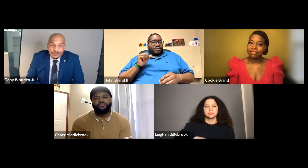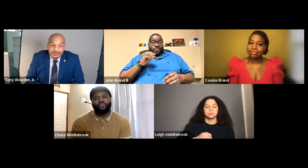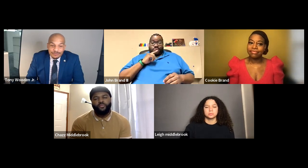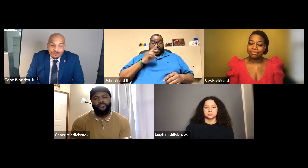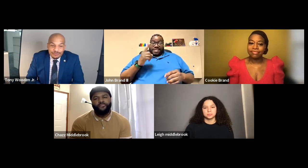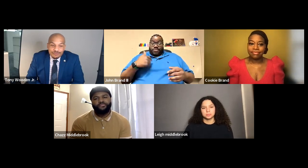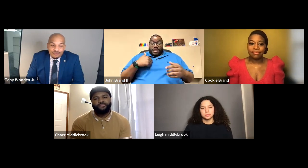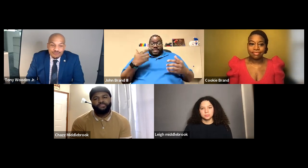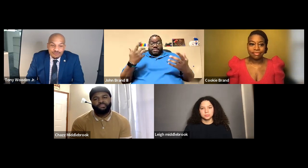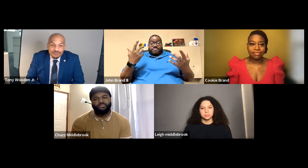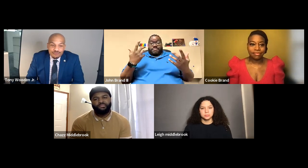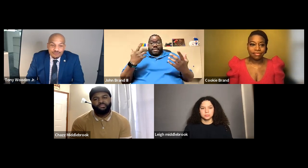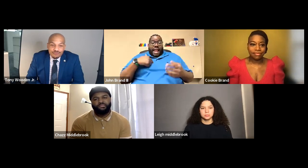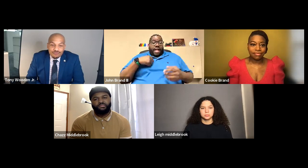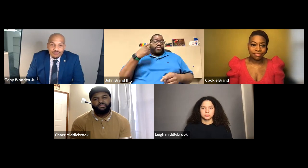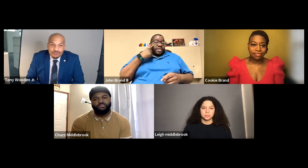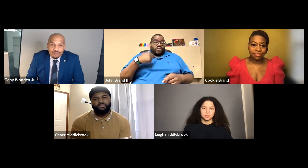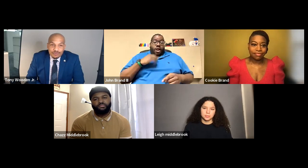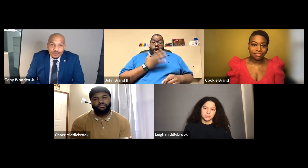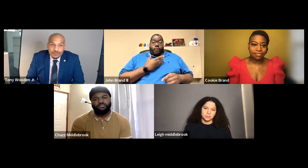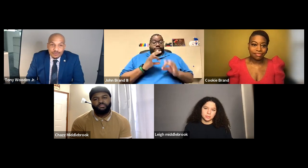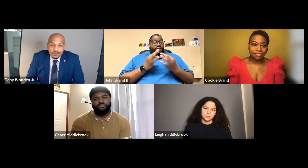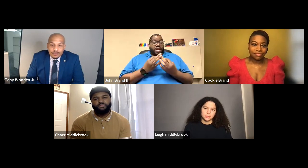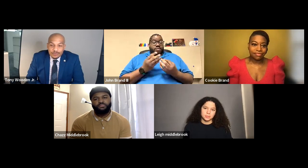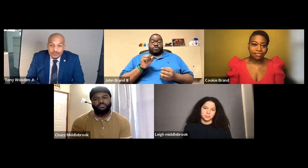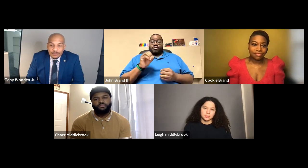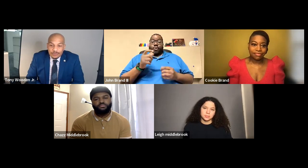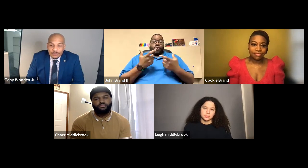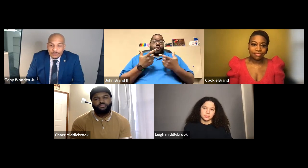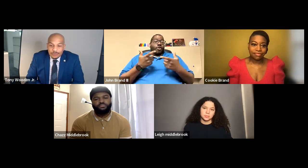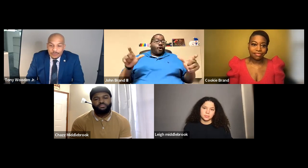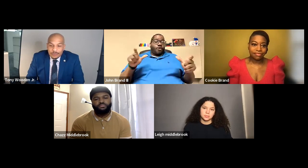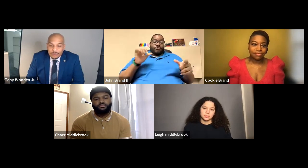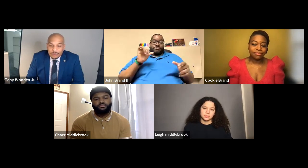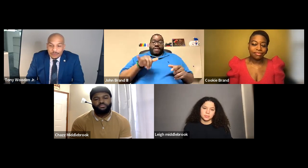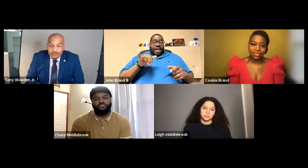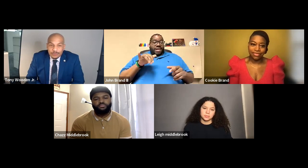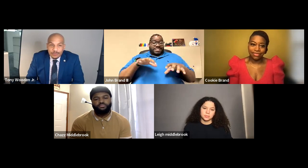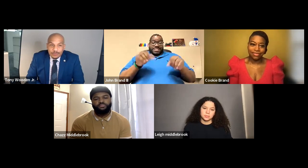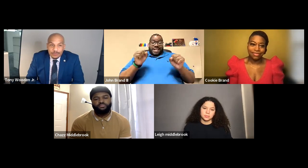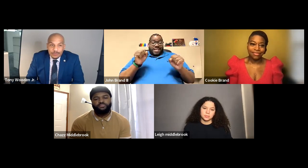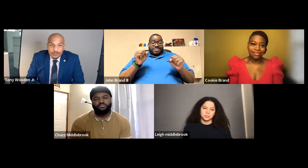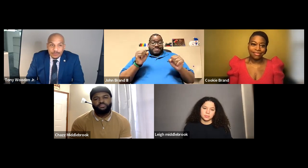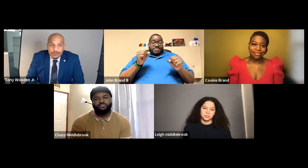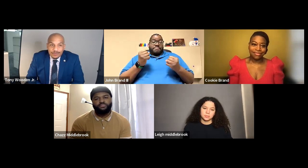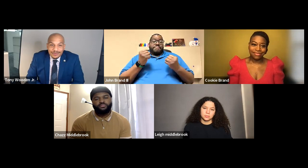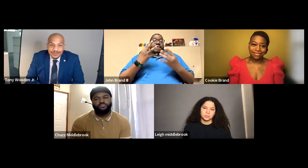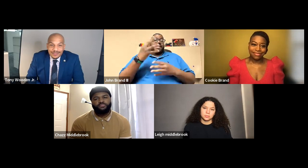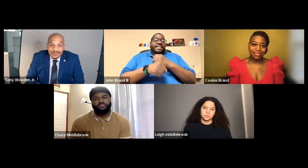many other families too. We're related to so many other people. And I think that our family is so large and so